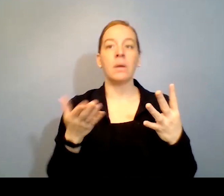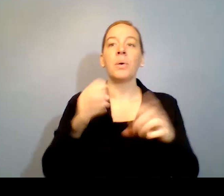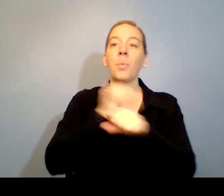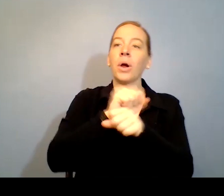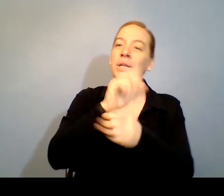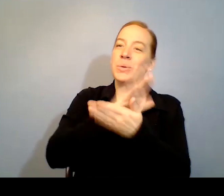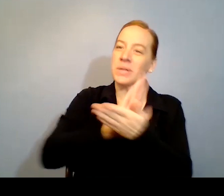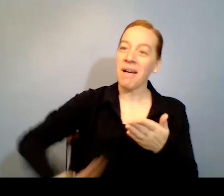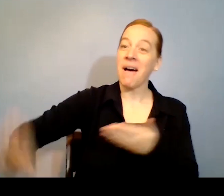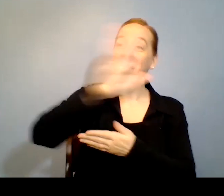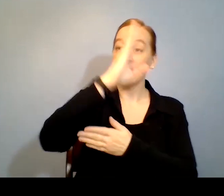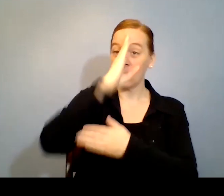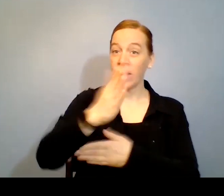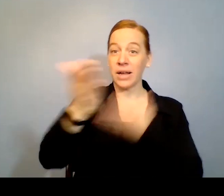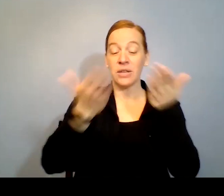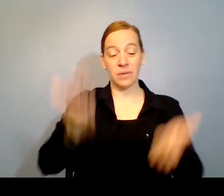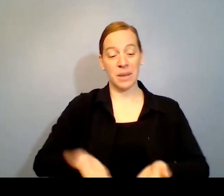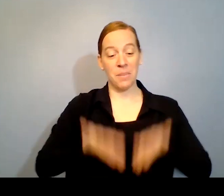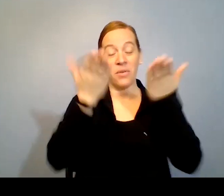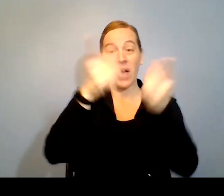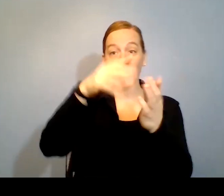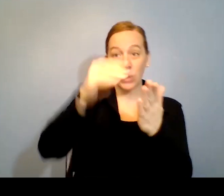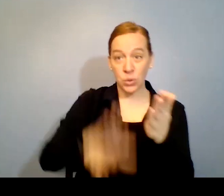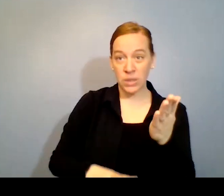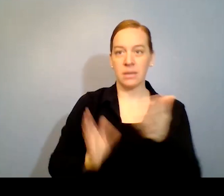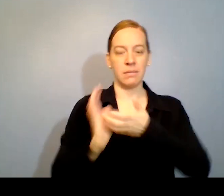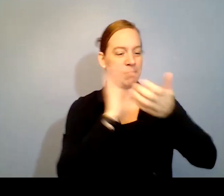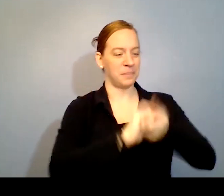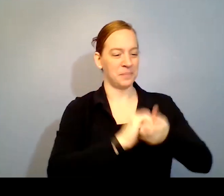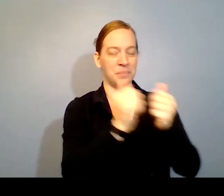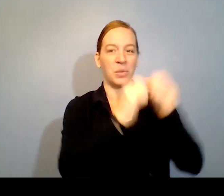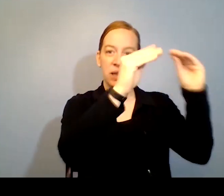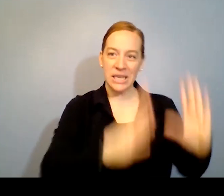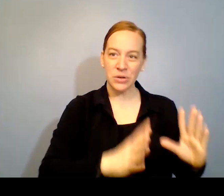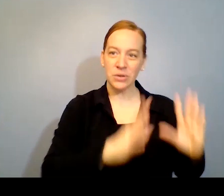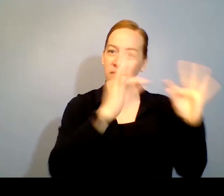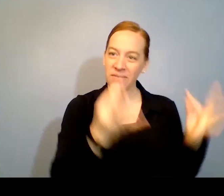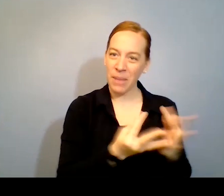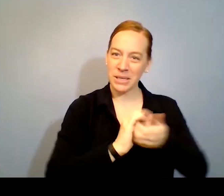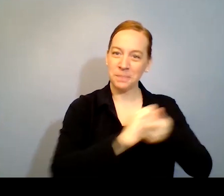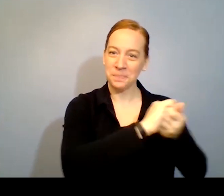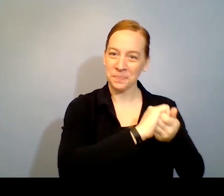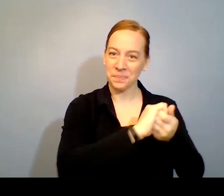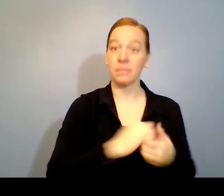schools, providing direct services to students and partnering with teachers and families. And